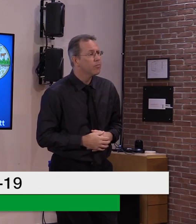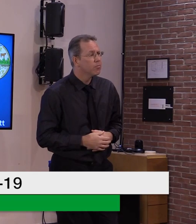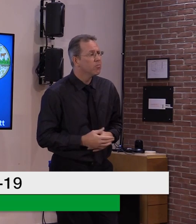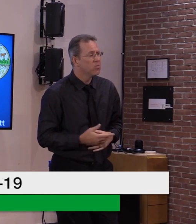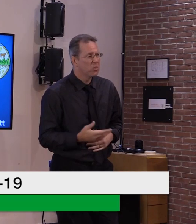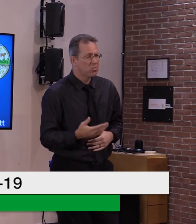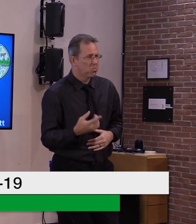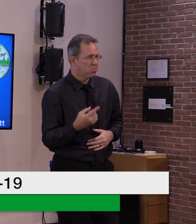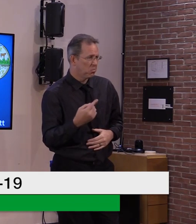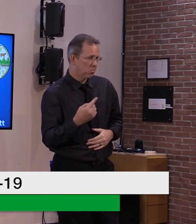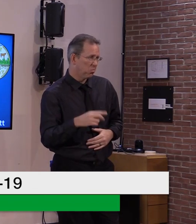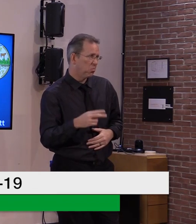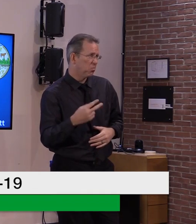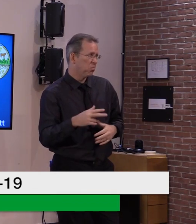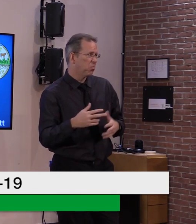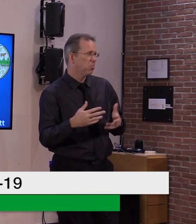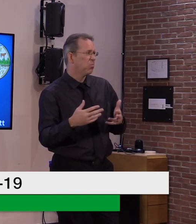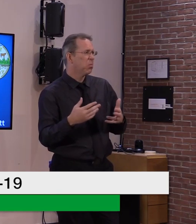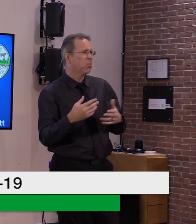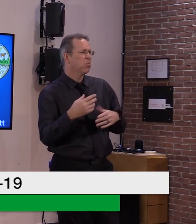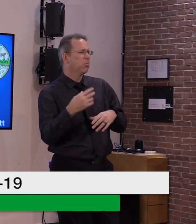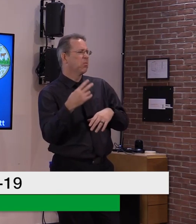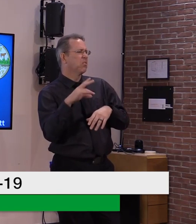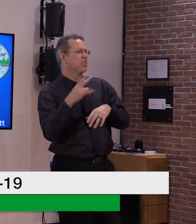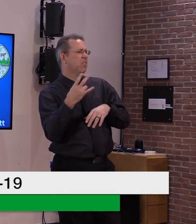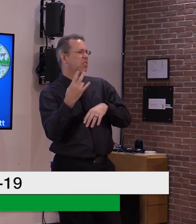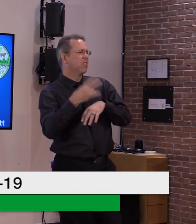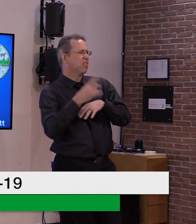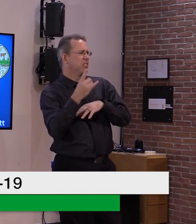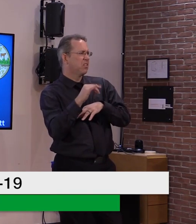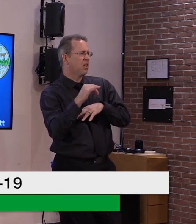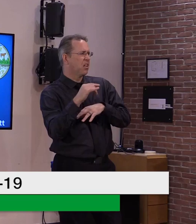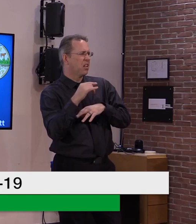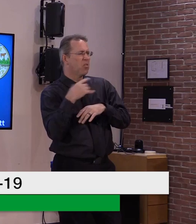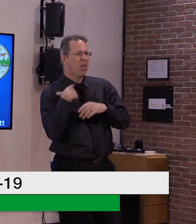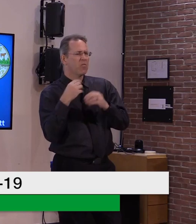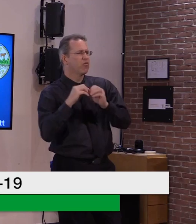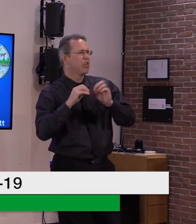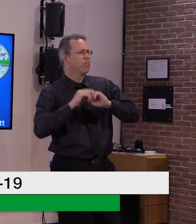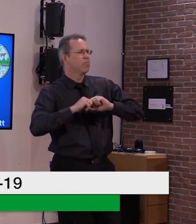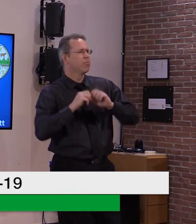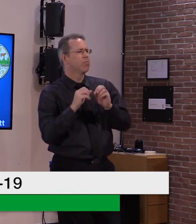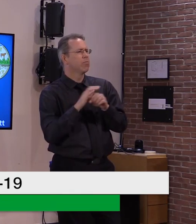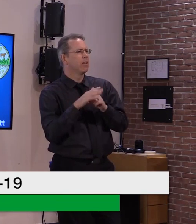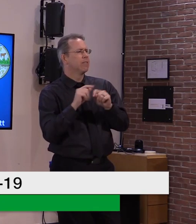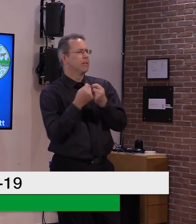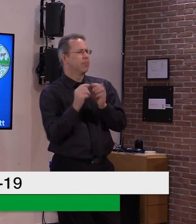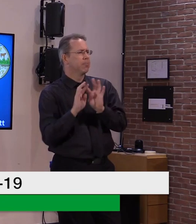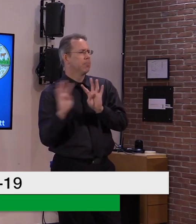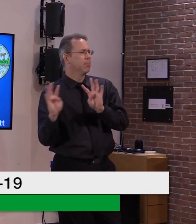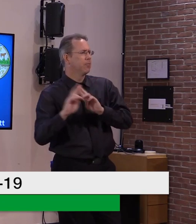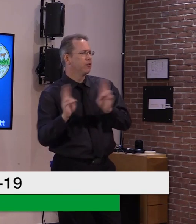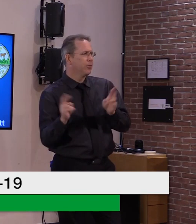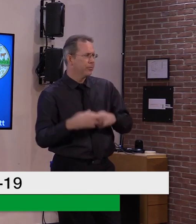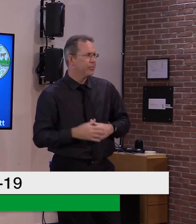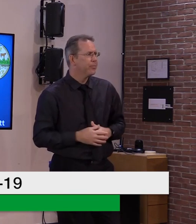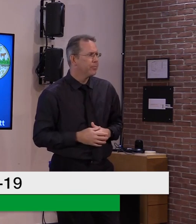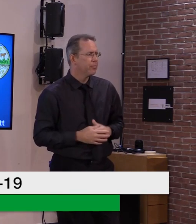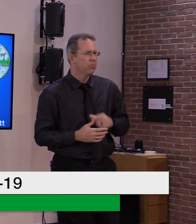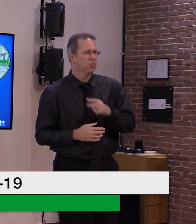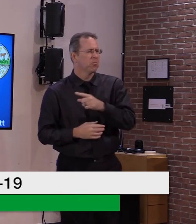it's pretty uh substantial and this is dr levine colin just to add my perspective nothing